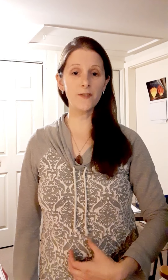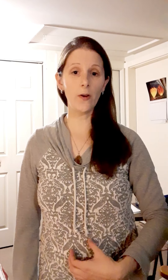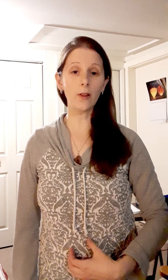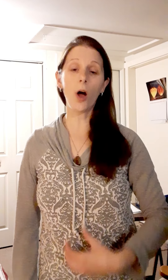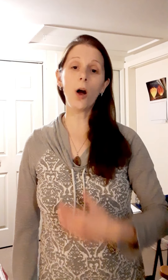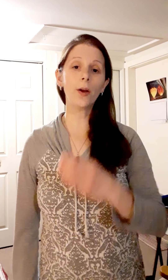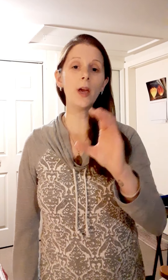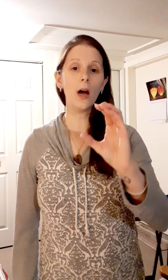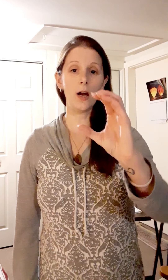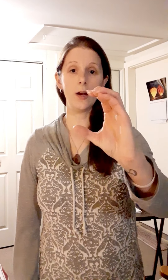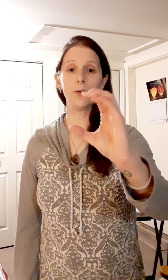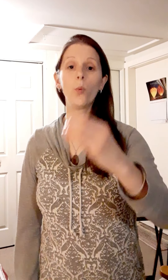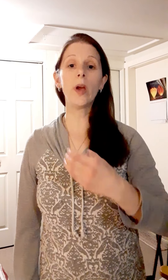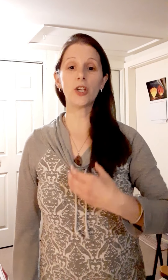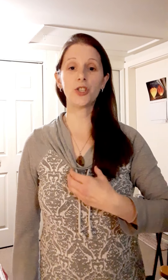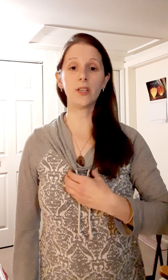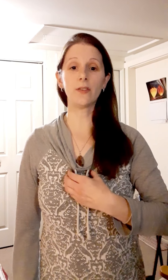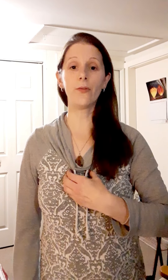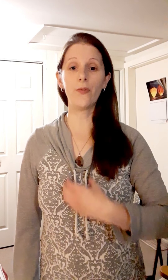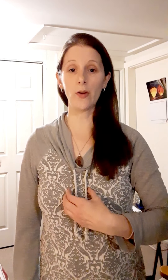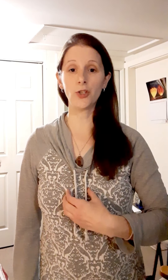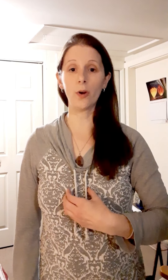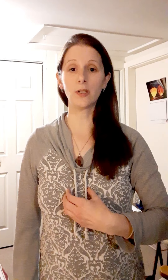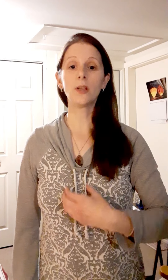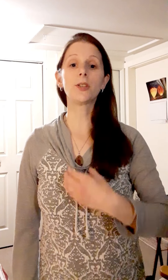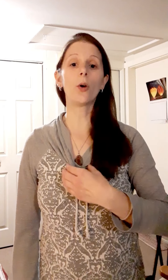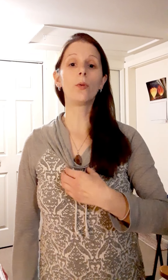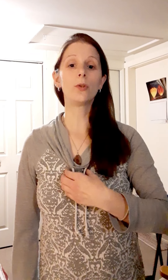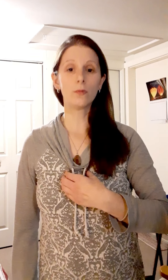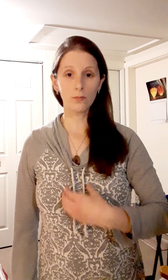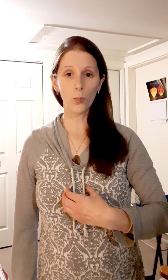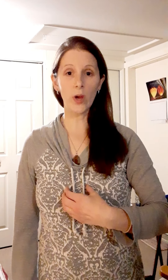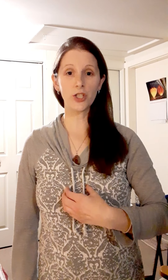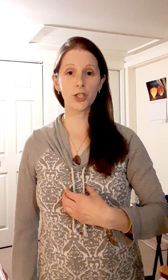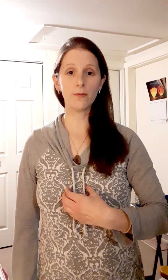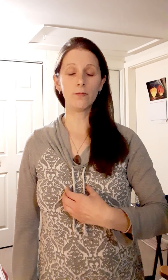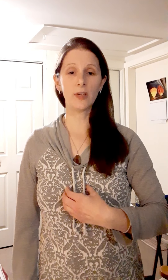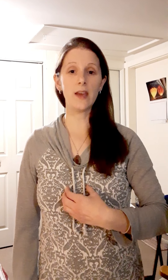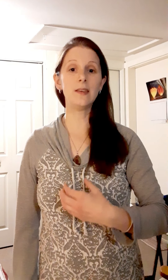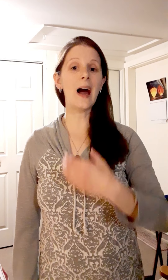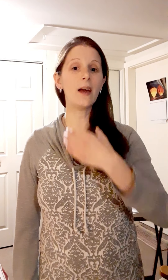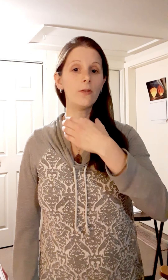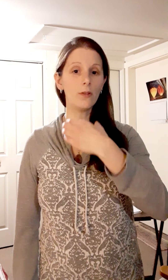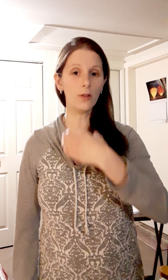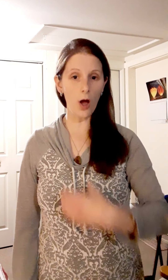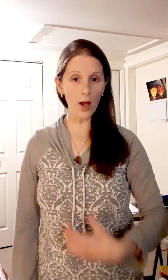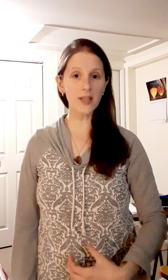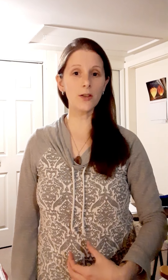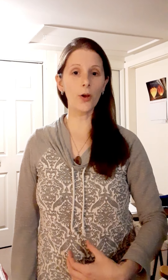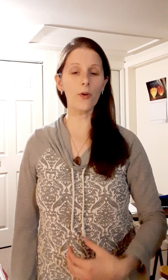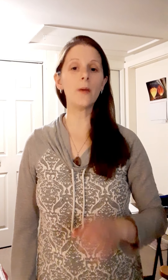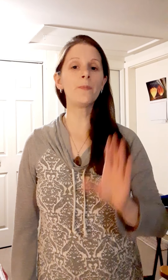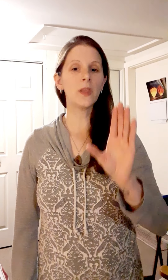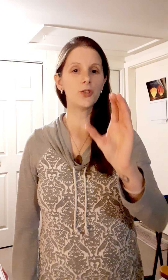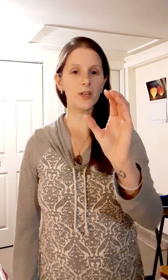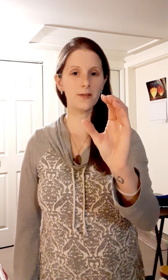very long. Wish is very short. So wish. Okay, not long as in hungry, just the